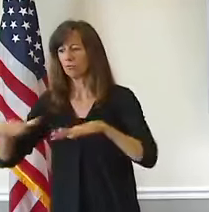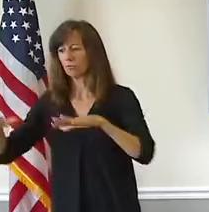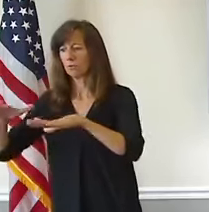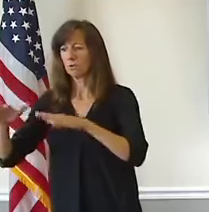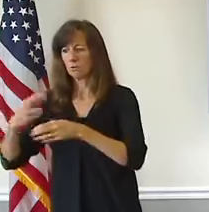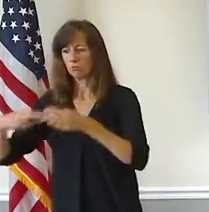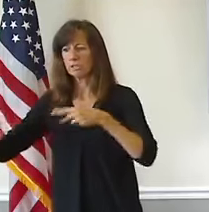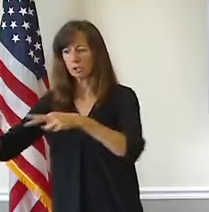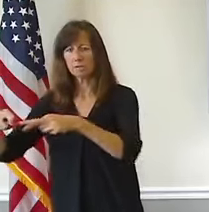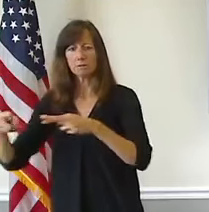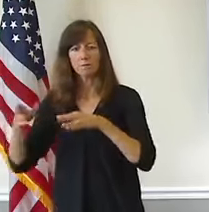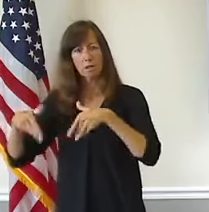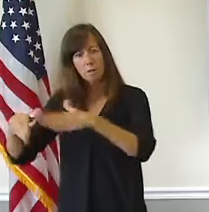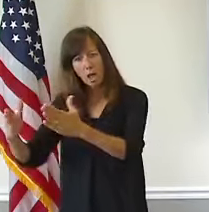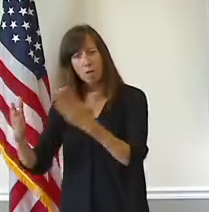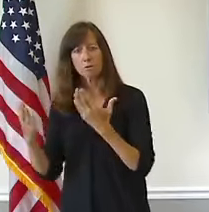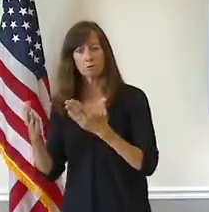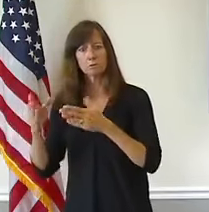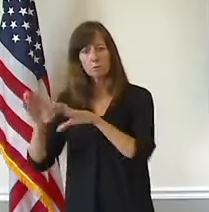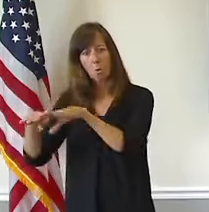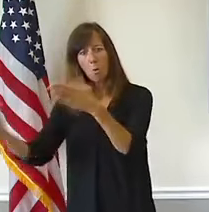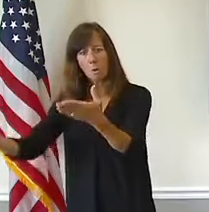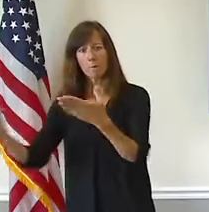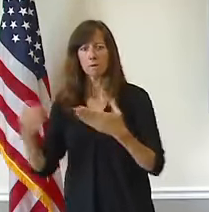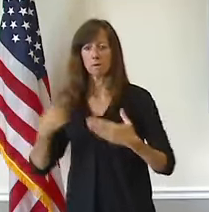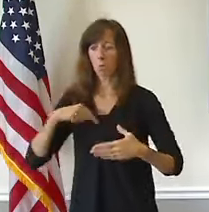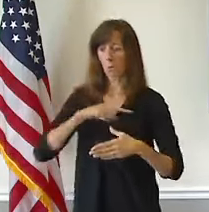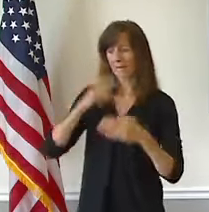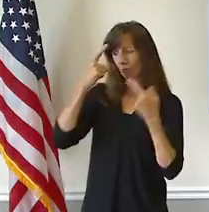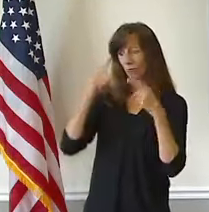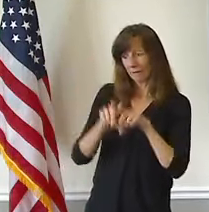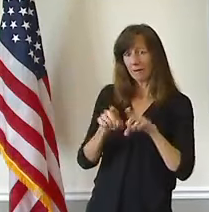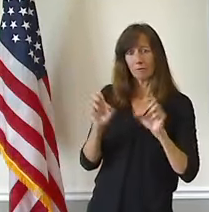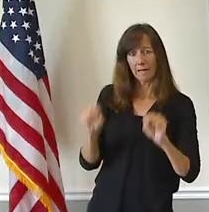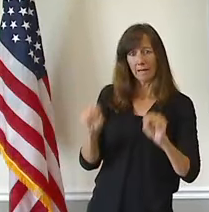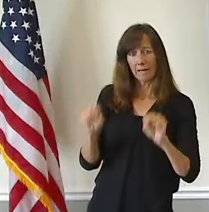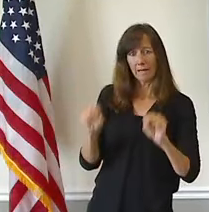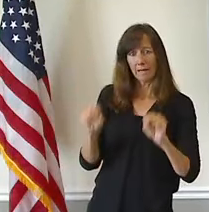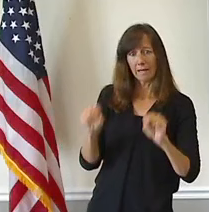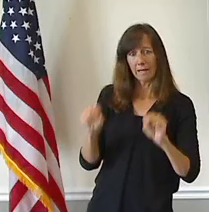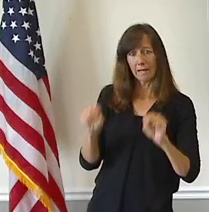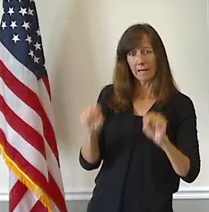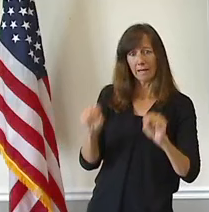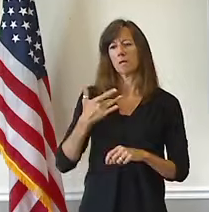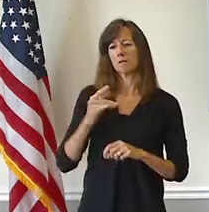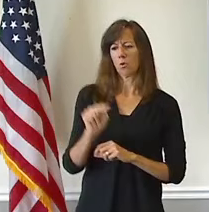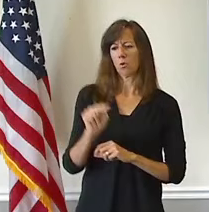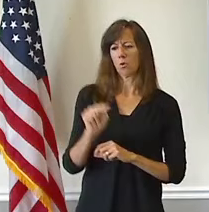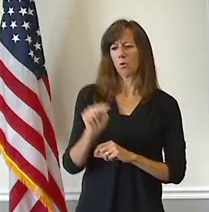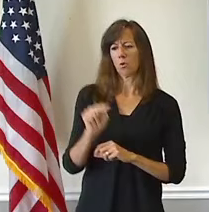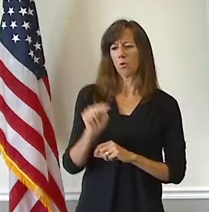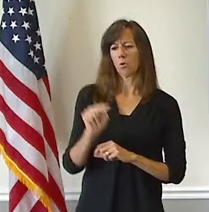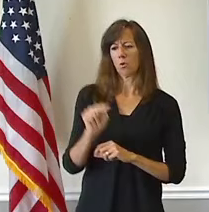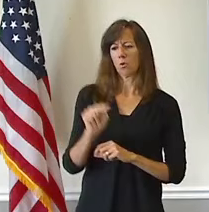conditions, and we agree with that. And we'll just note that in the immediate Northeast region, we're just not seeing a